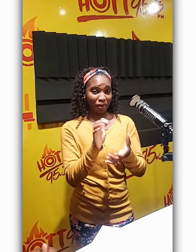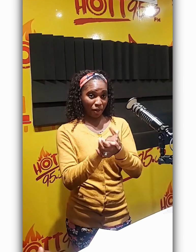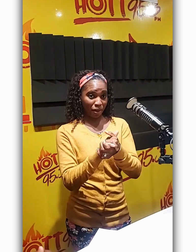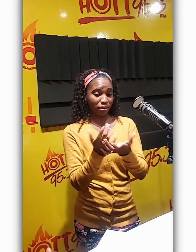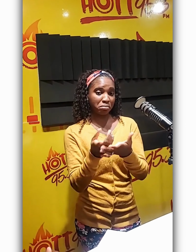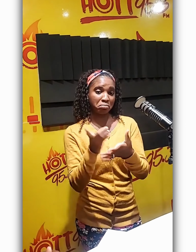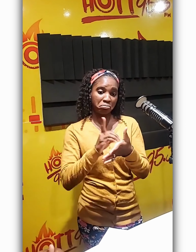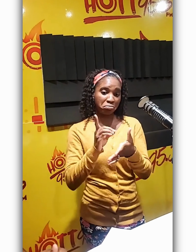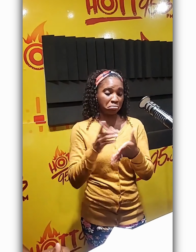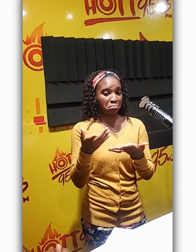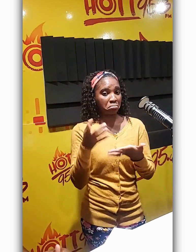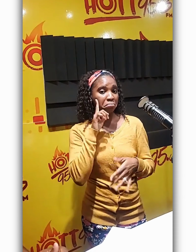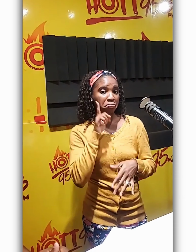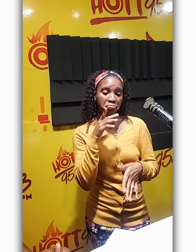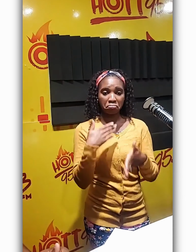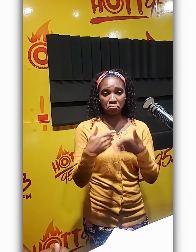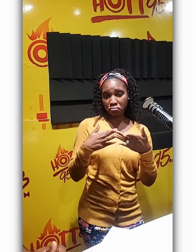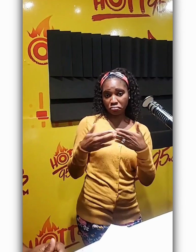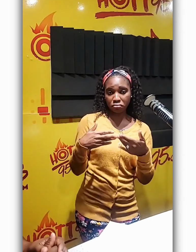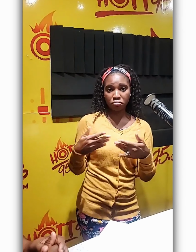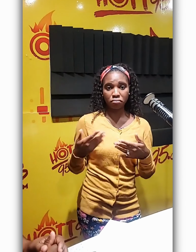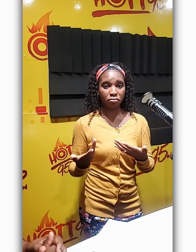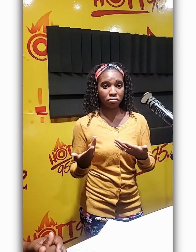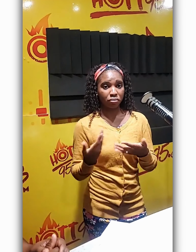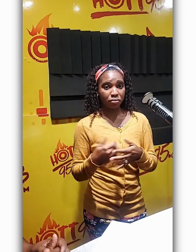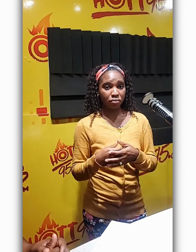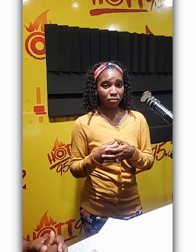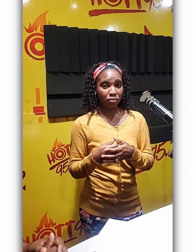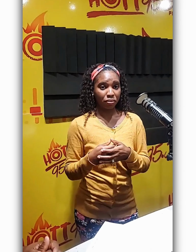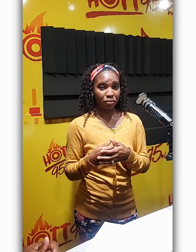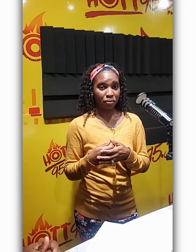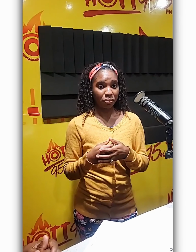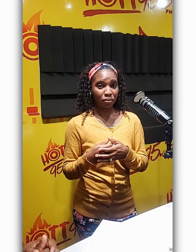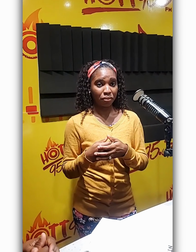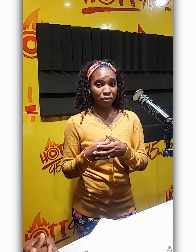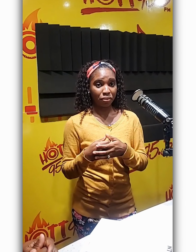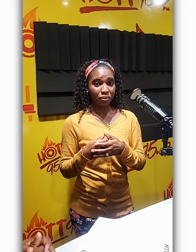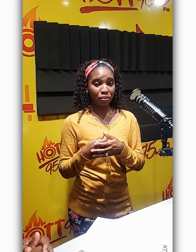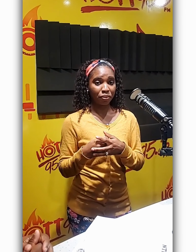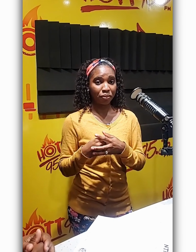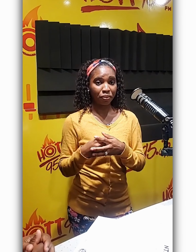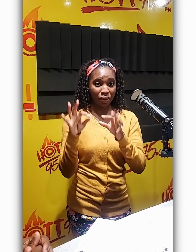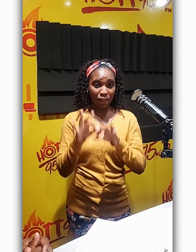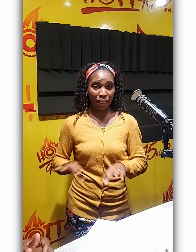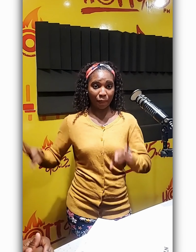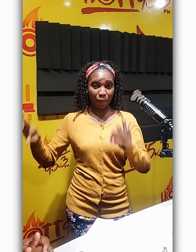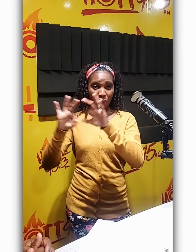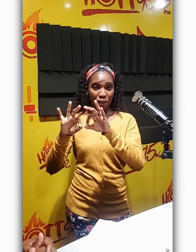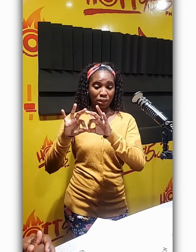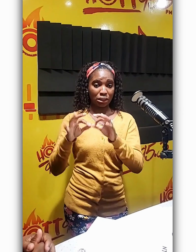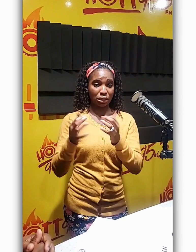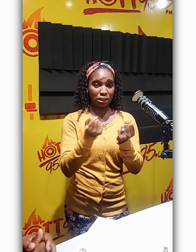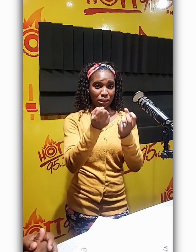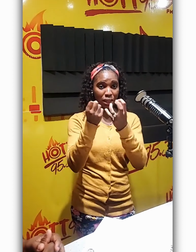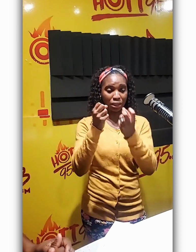whatever, how important it would be to capture all these signs. But Dario mentioned that because I would envision